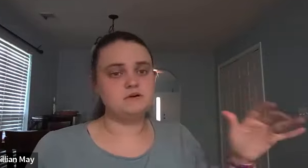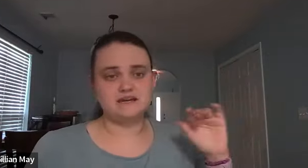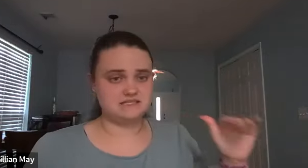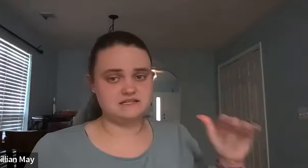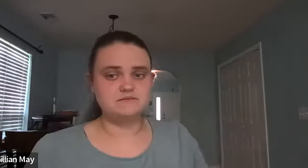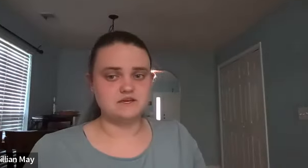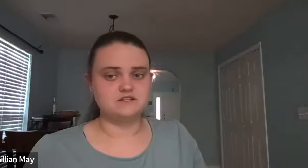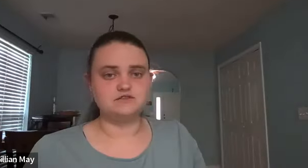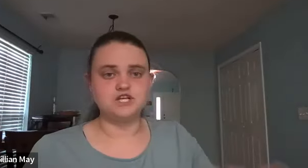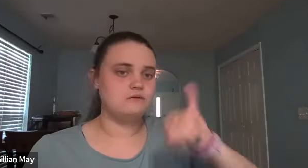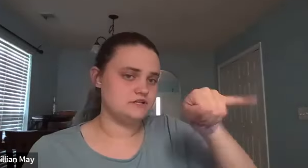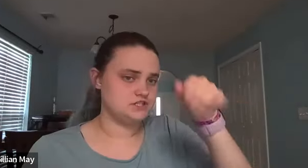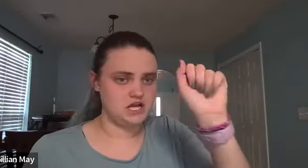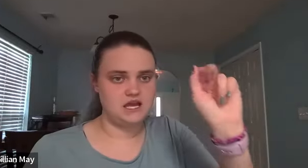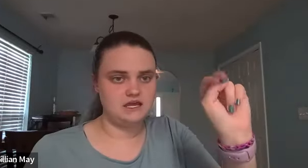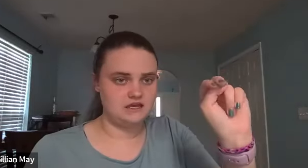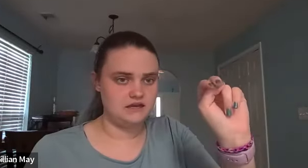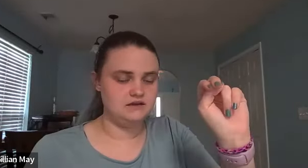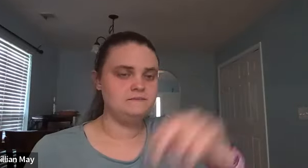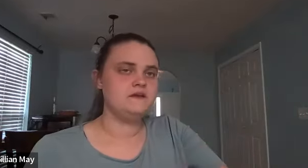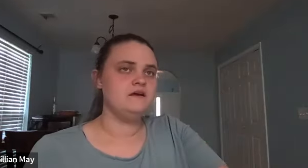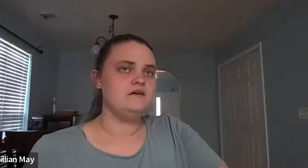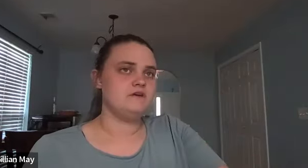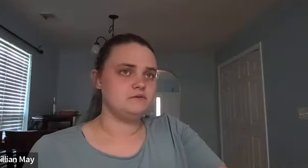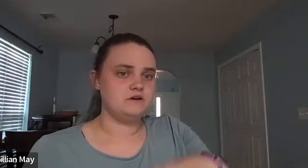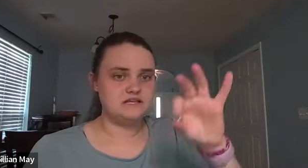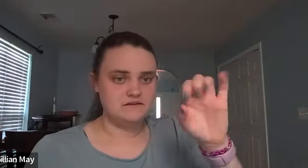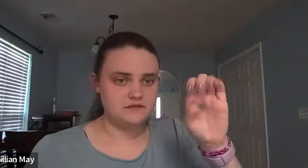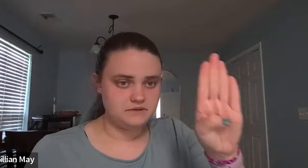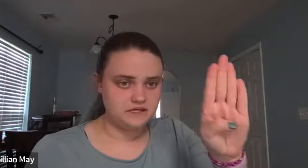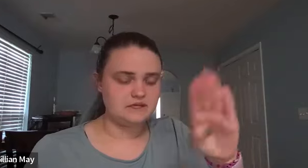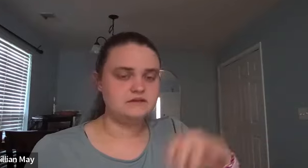that exact same thing. So January is Jan, February is Feb.